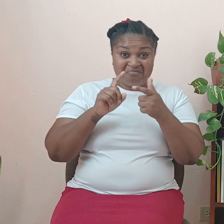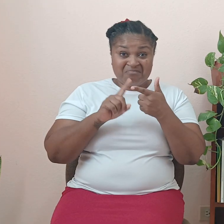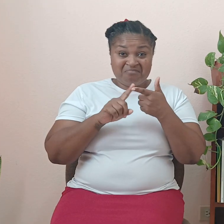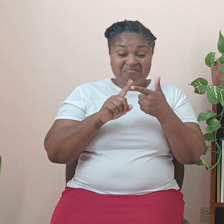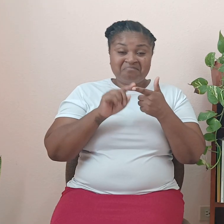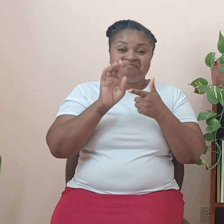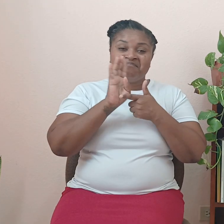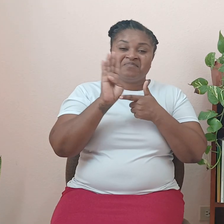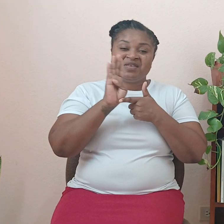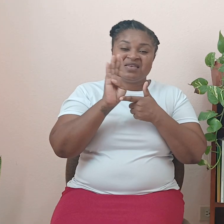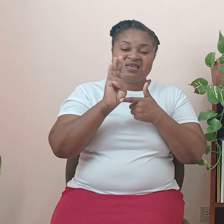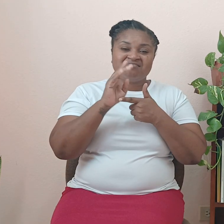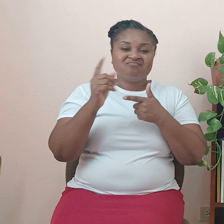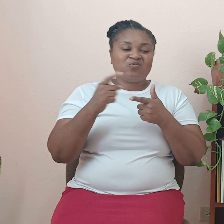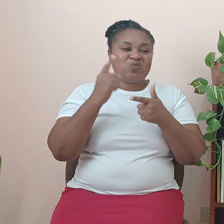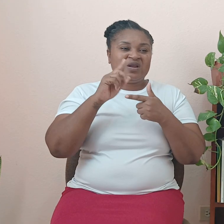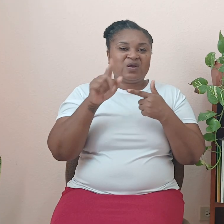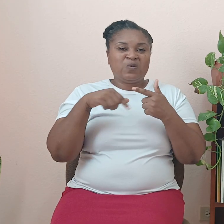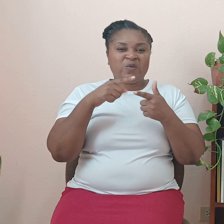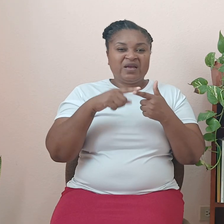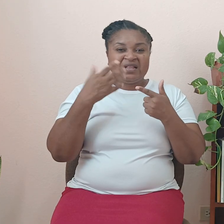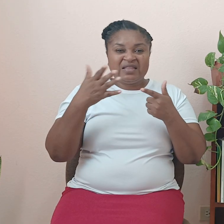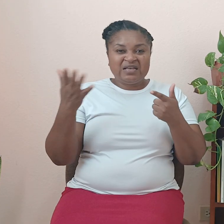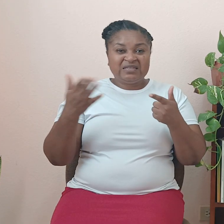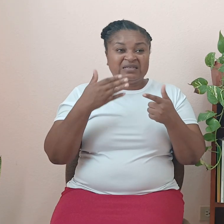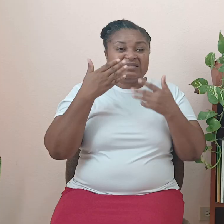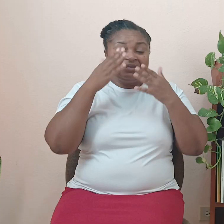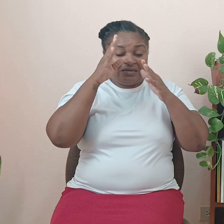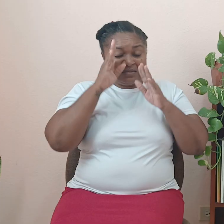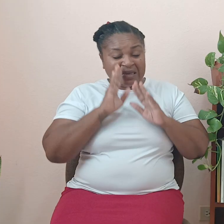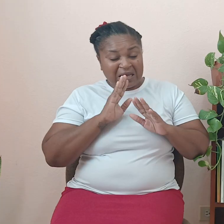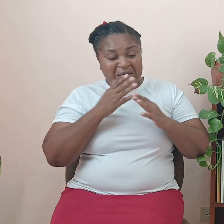B. Only when things are sad and bad.